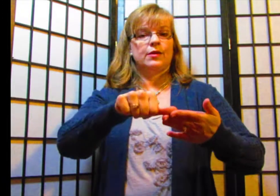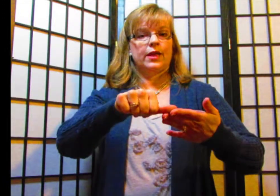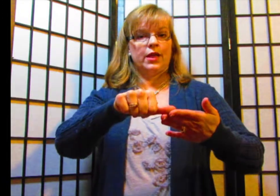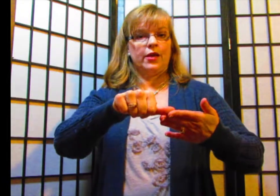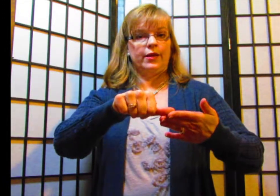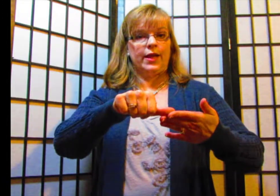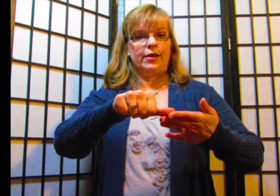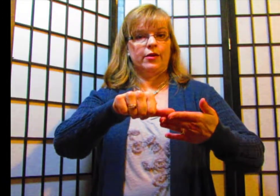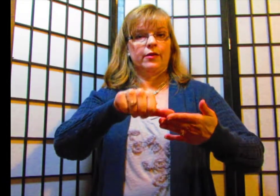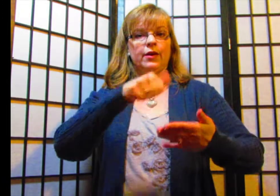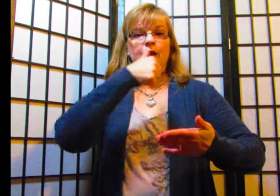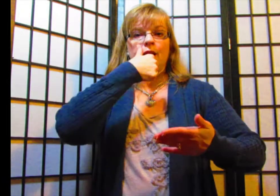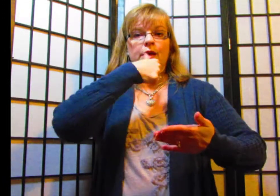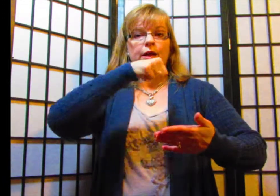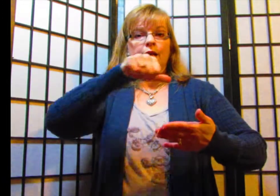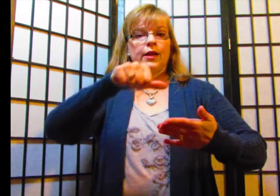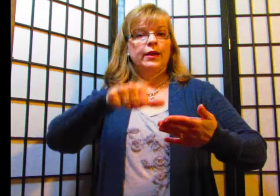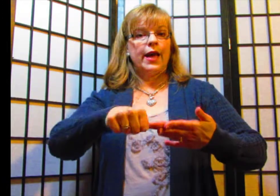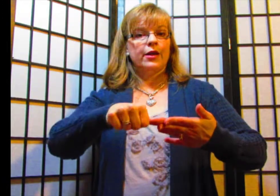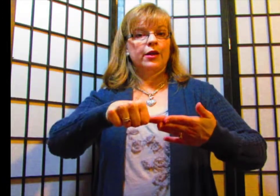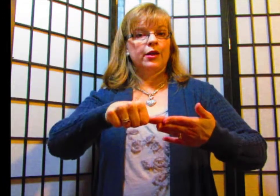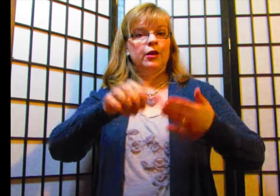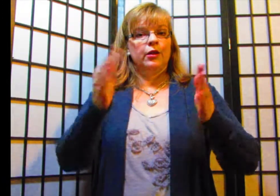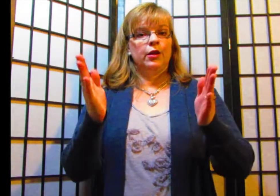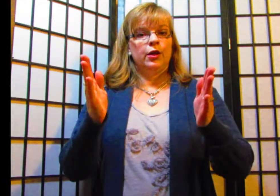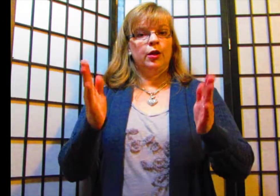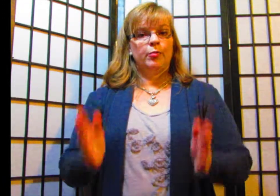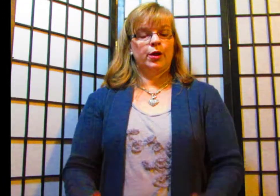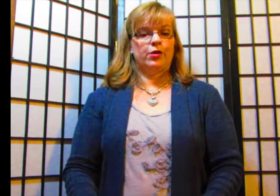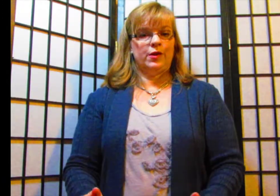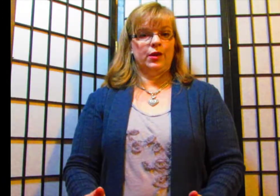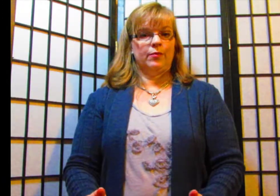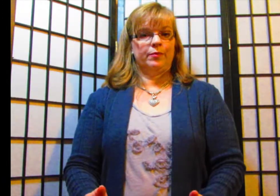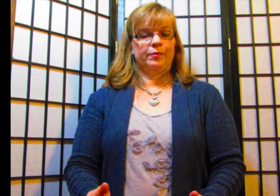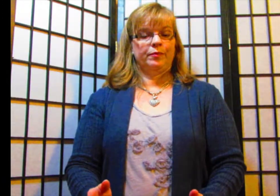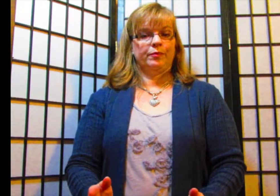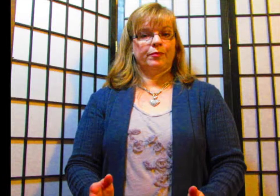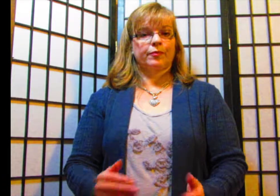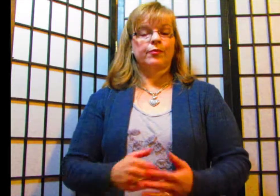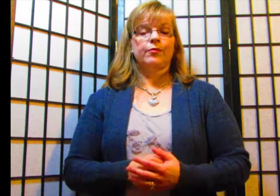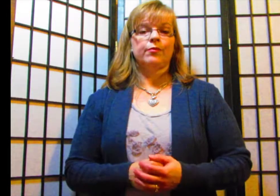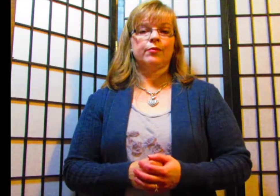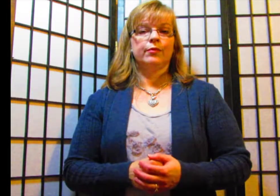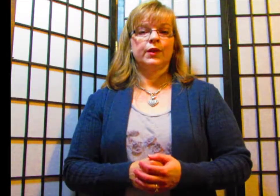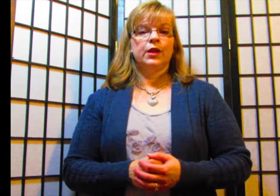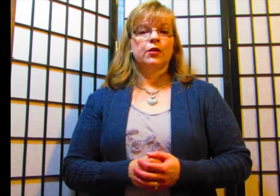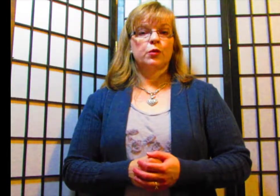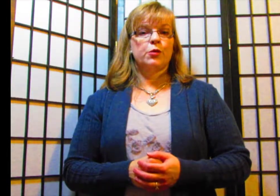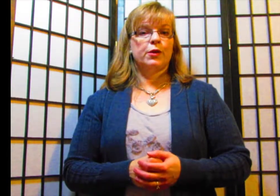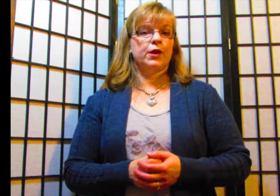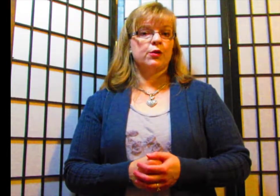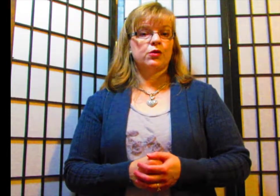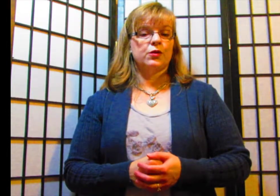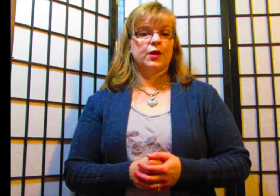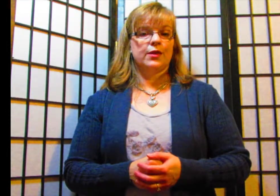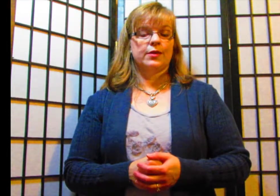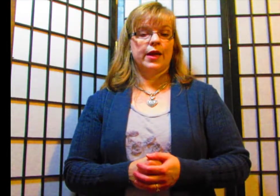stick it on the letter. Letter, person. So when you put those two signs together,